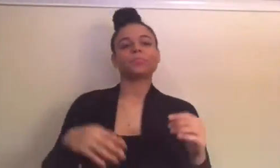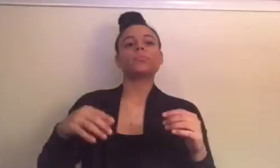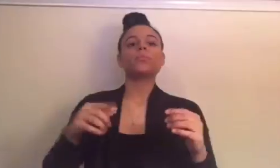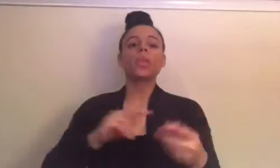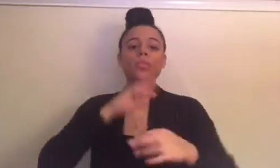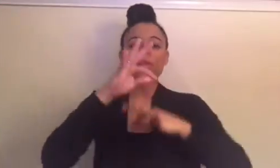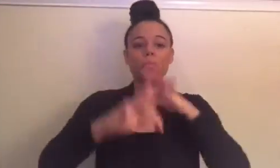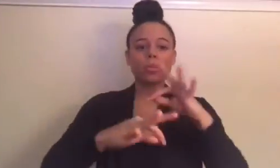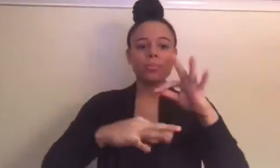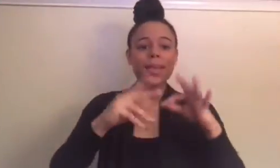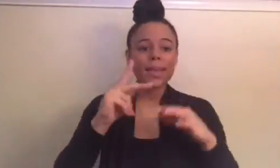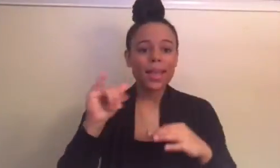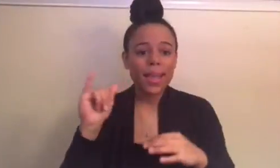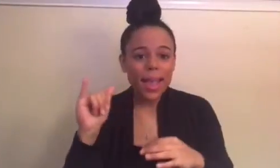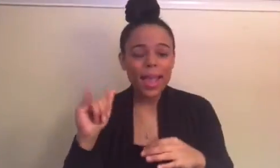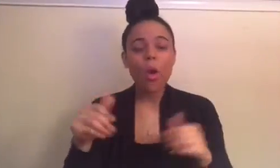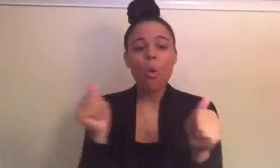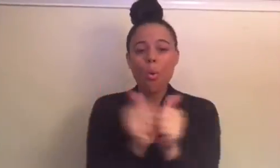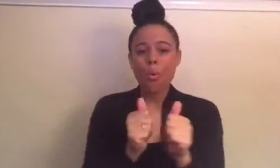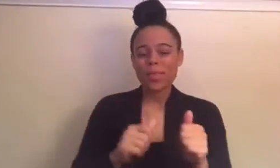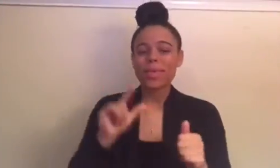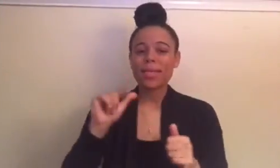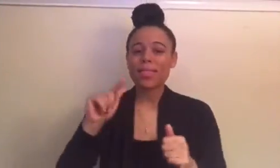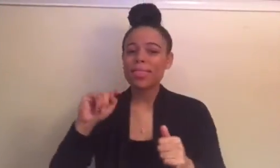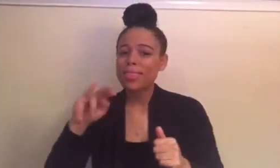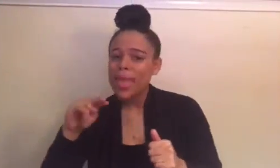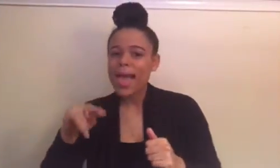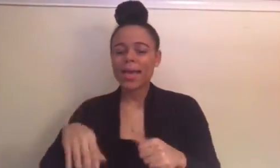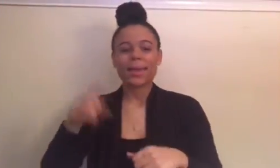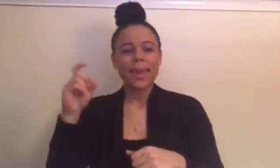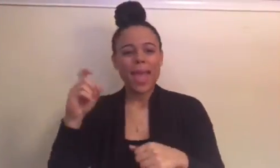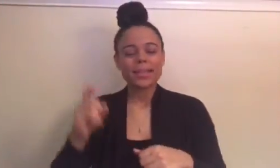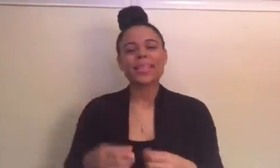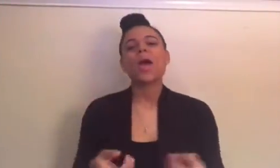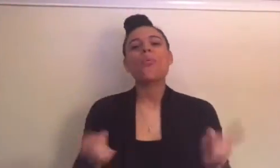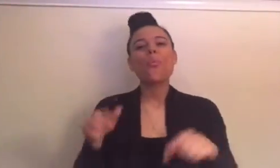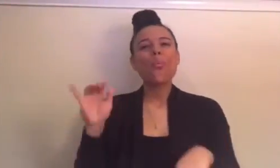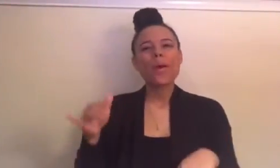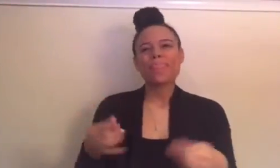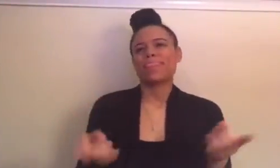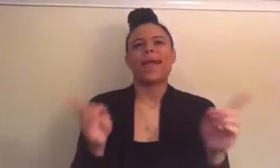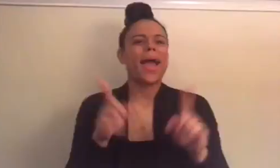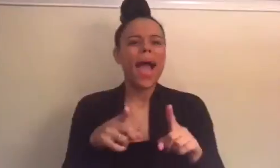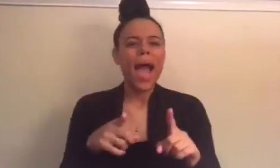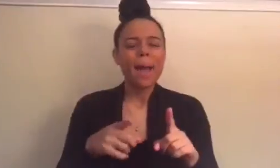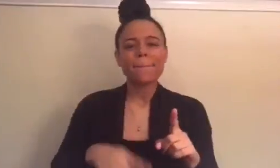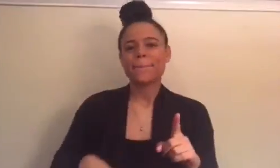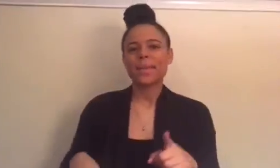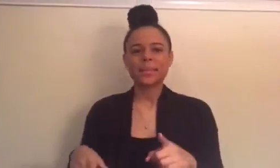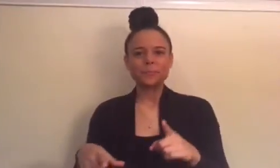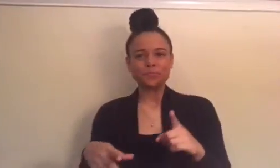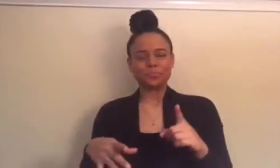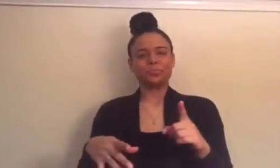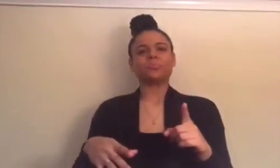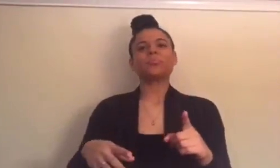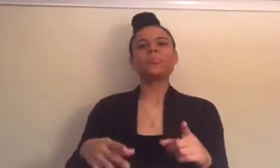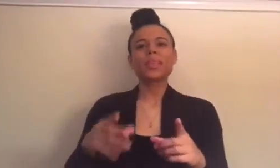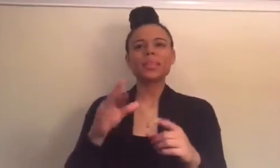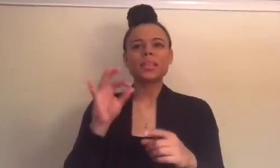x. And once that happened, once this material was in Latin, it formed the basis for mathematics textbooks